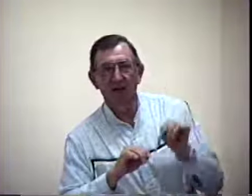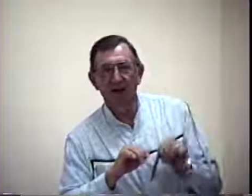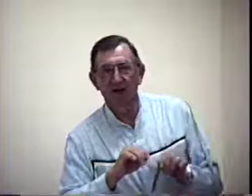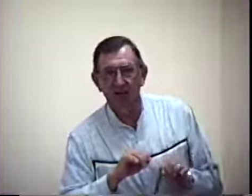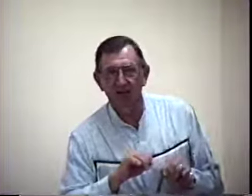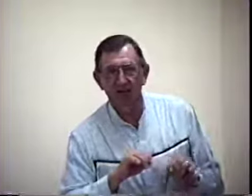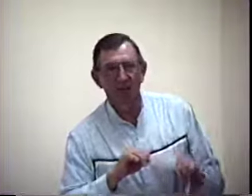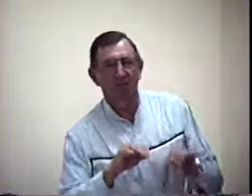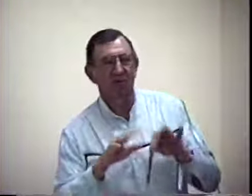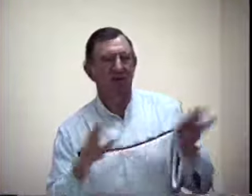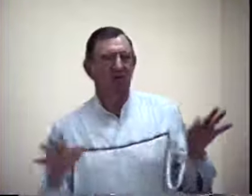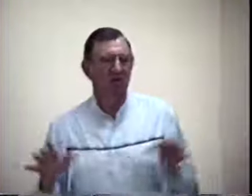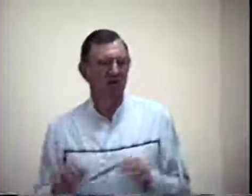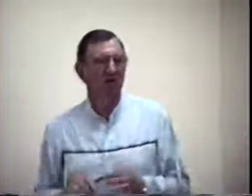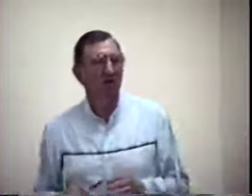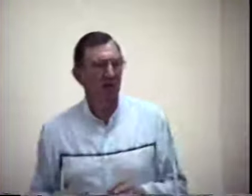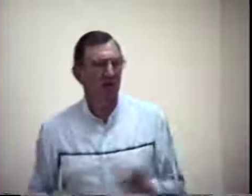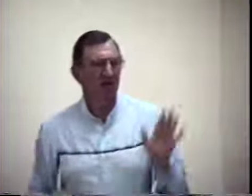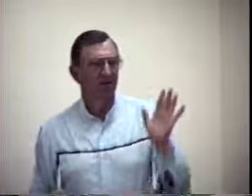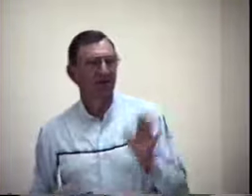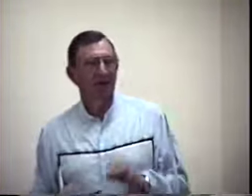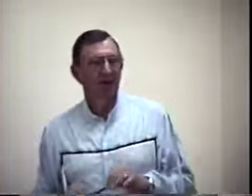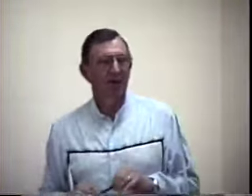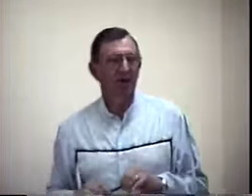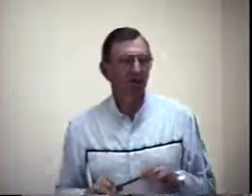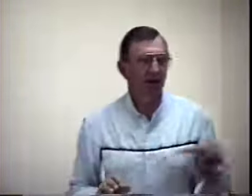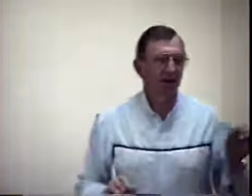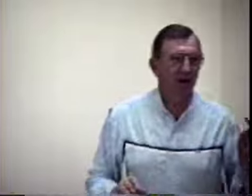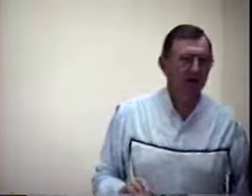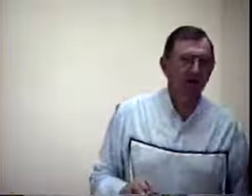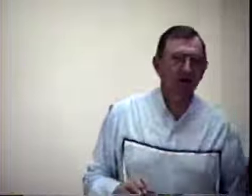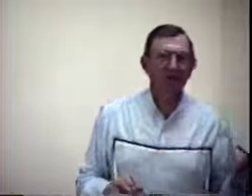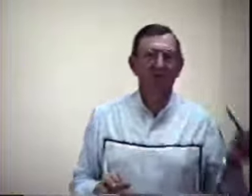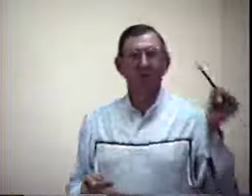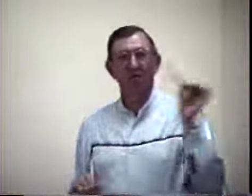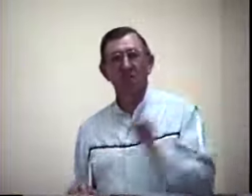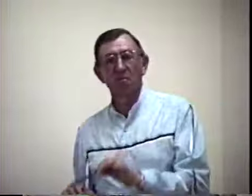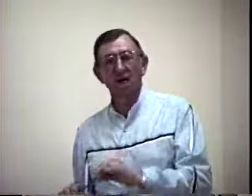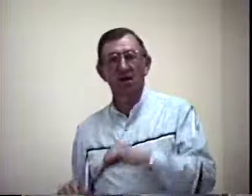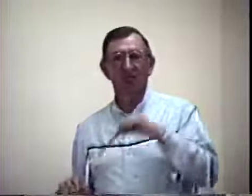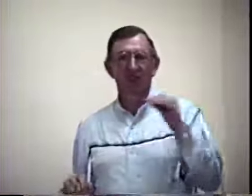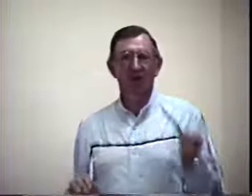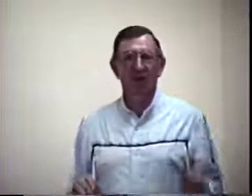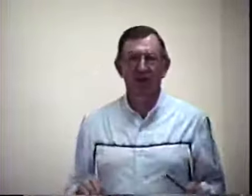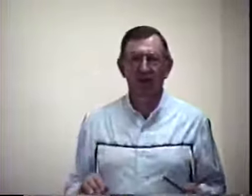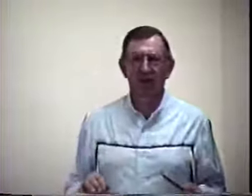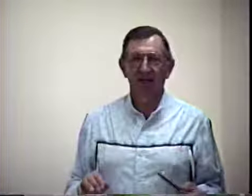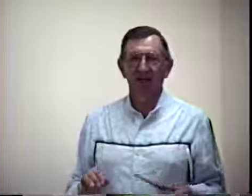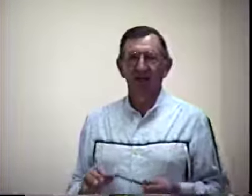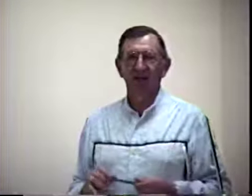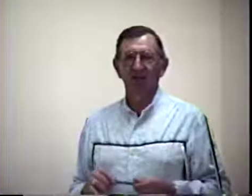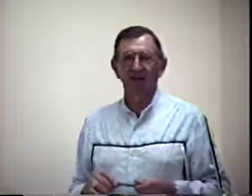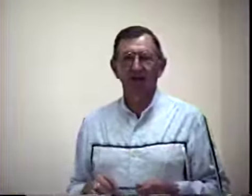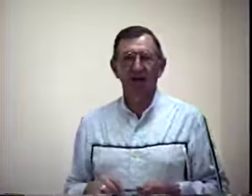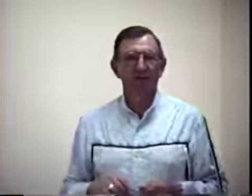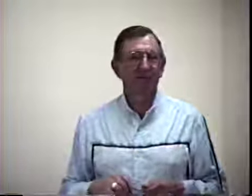way of shape or form, that you can come out and better your education, better your mind, better the understanding of